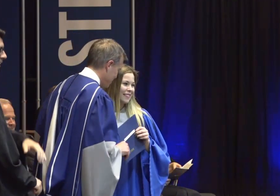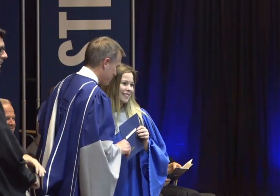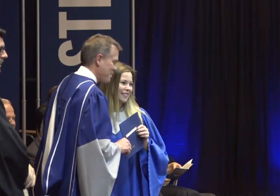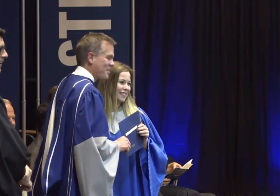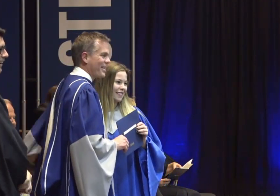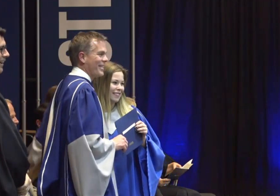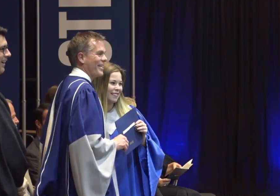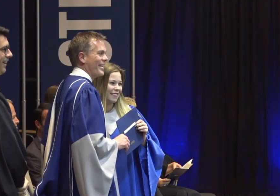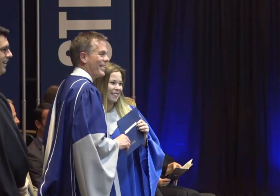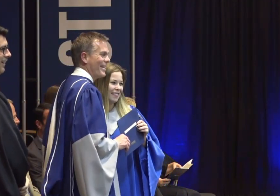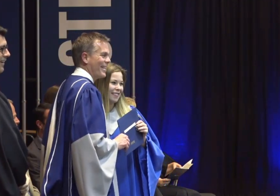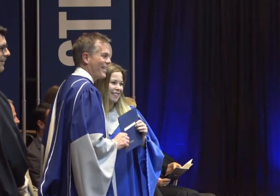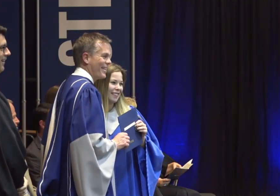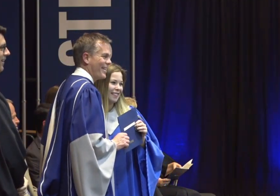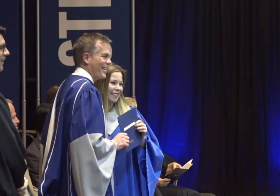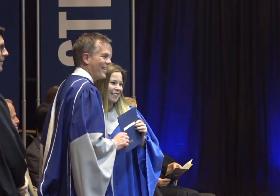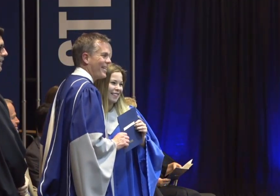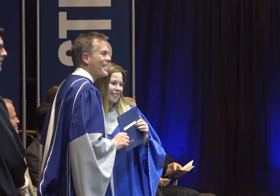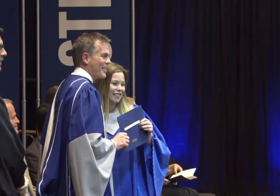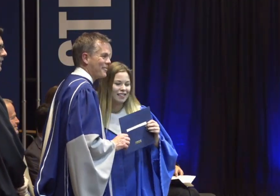Uh-oh.